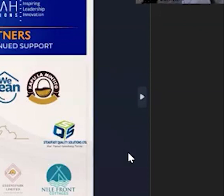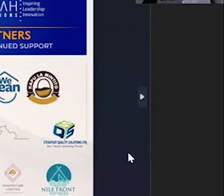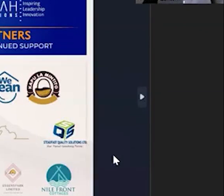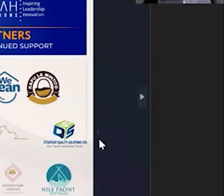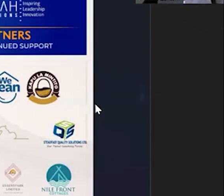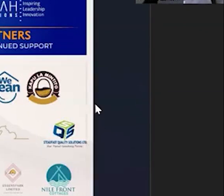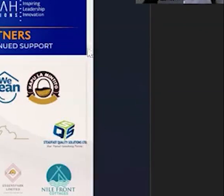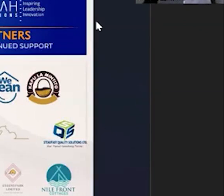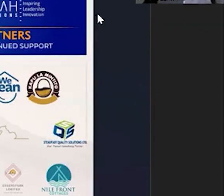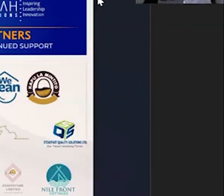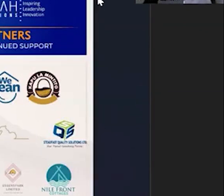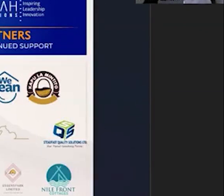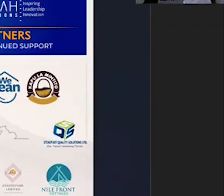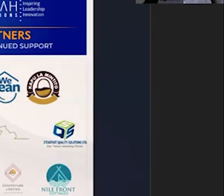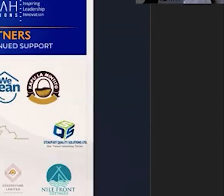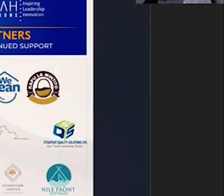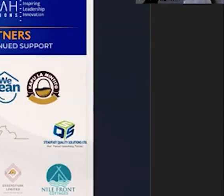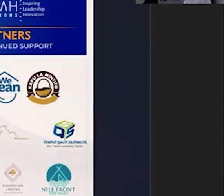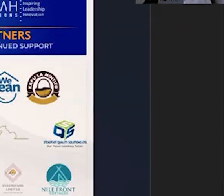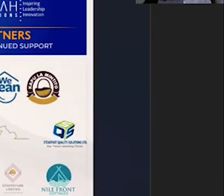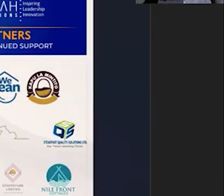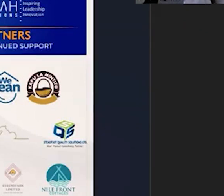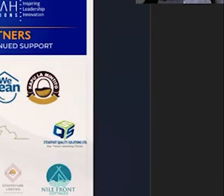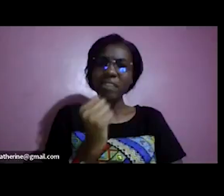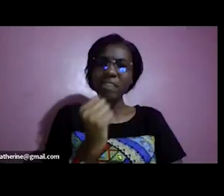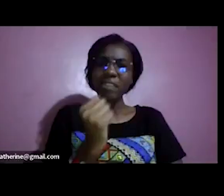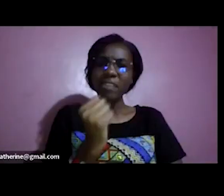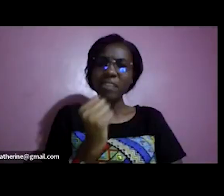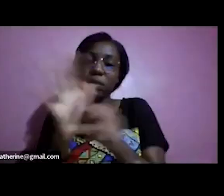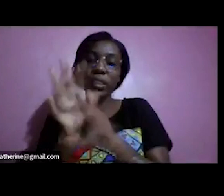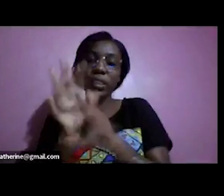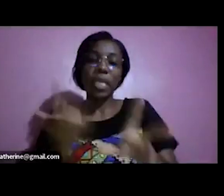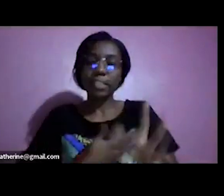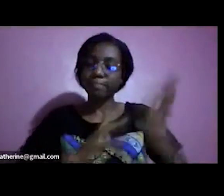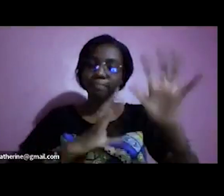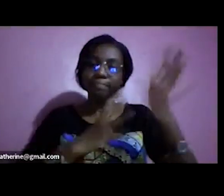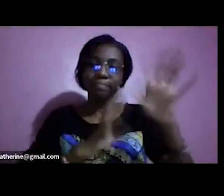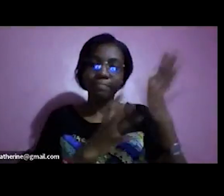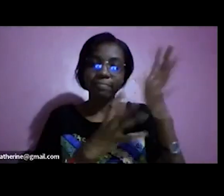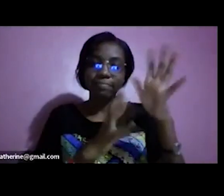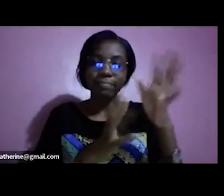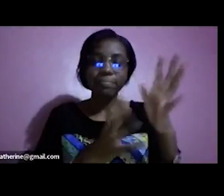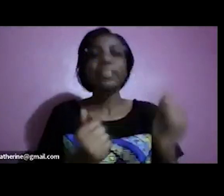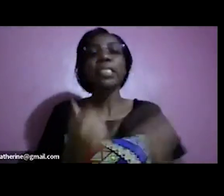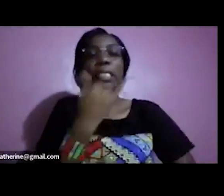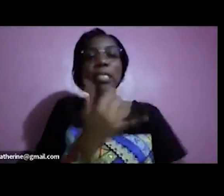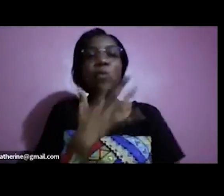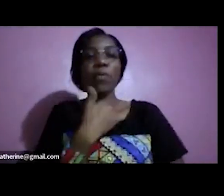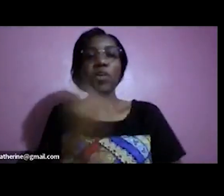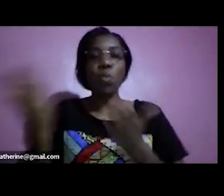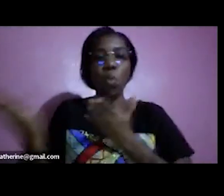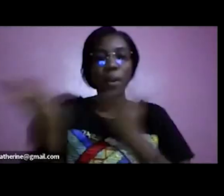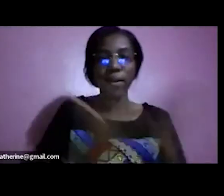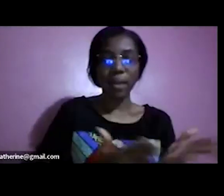uh right so thank you very much our partners we really appreciate you uh allow me to welcome you to our next